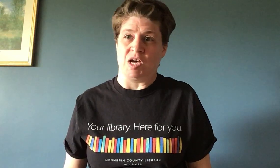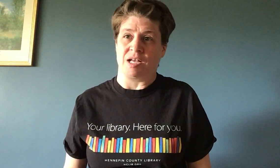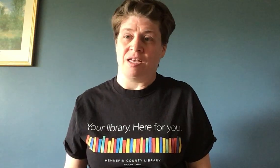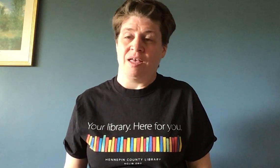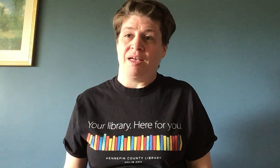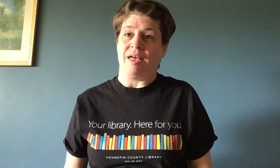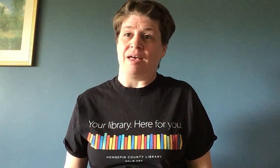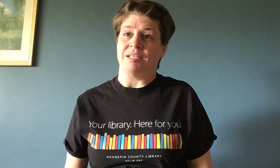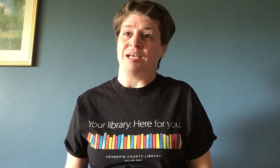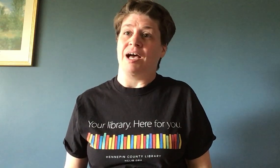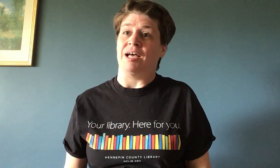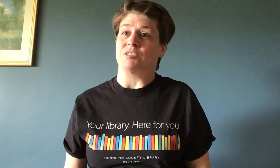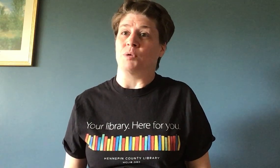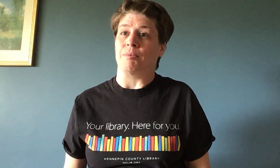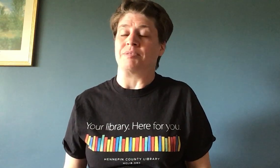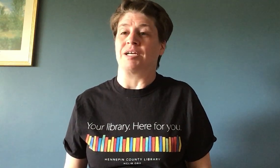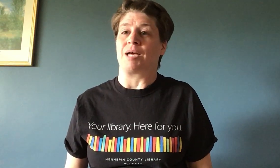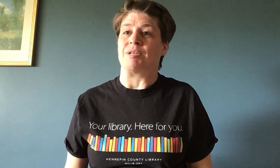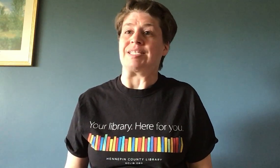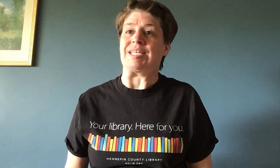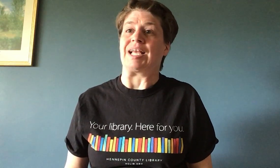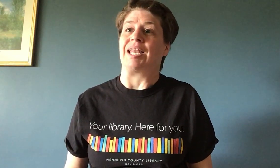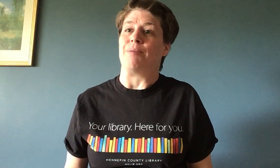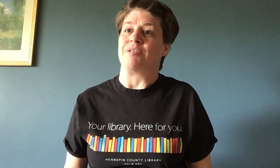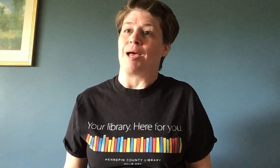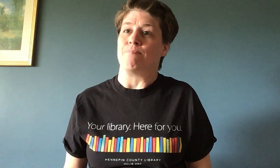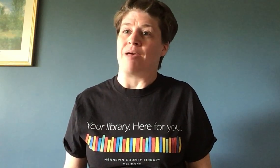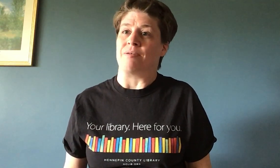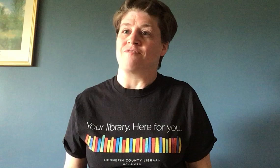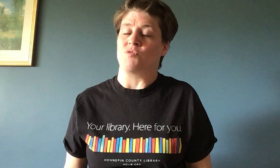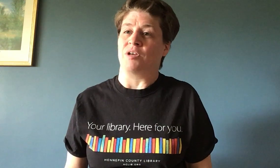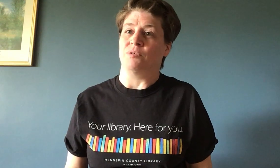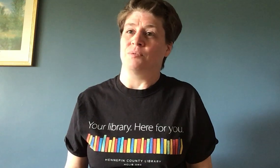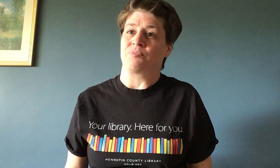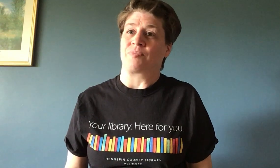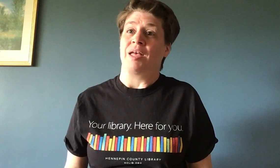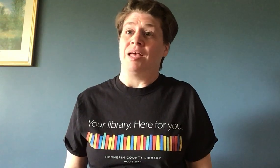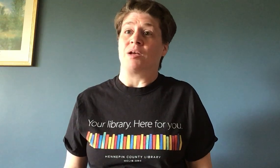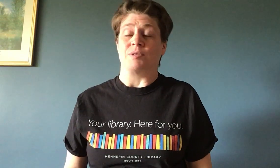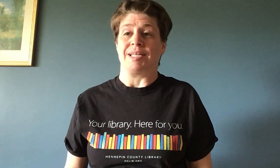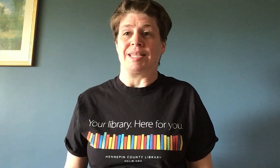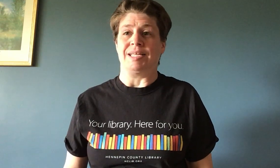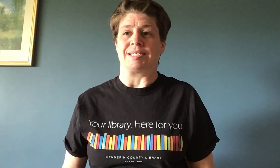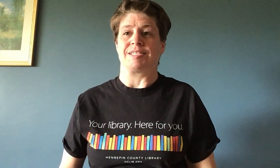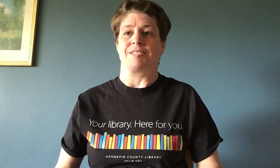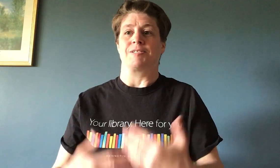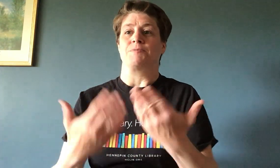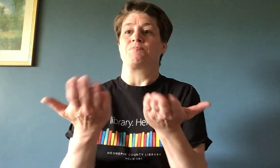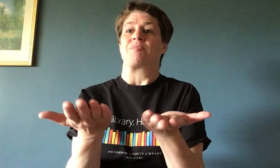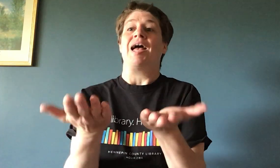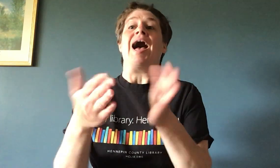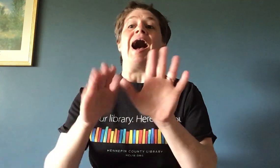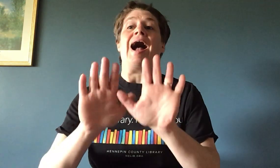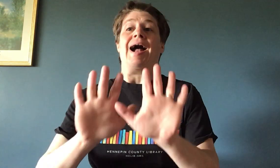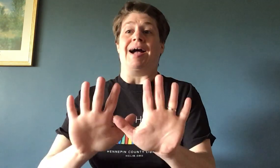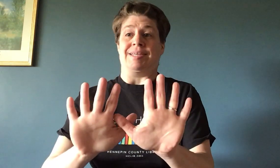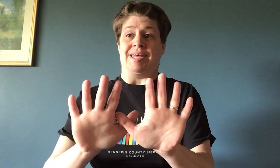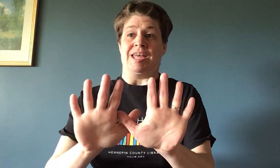song, and as a warm-up song, I'm going to sing Clap Tap Bend for you. It goes like this. I take